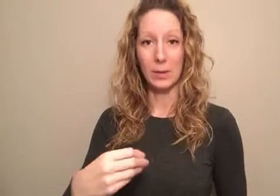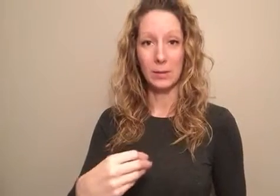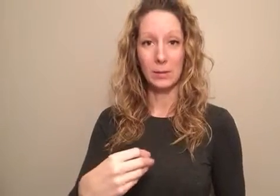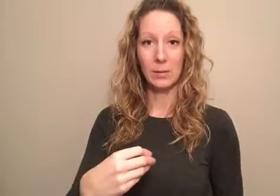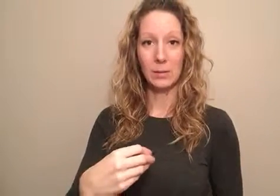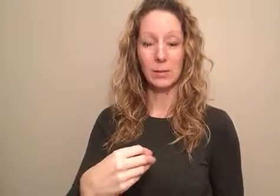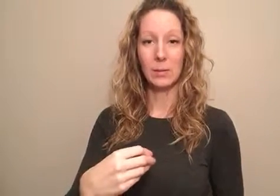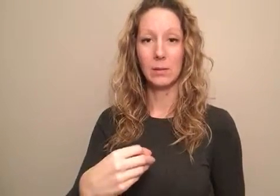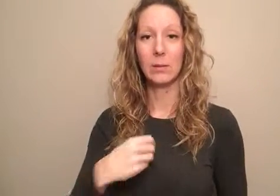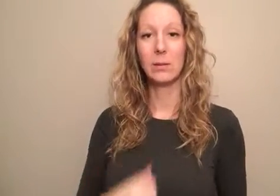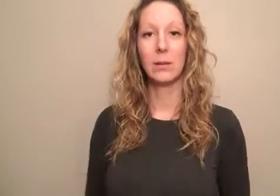white.